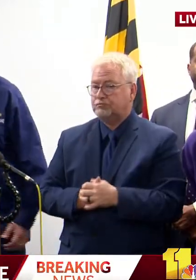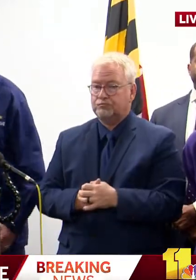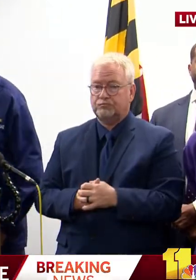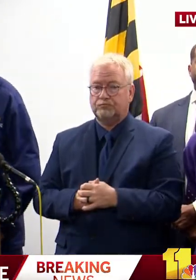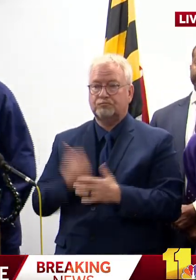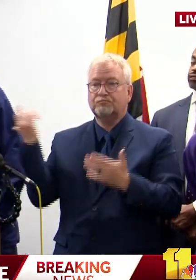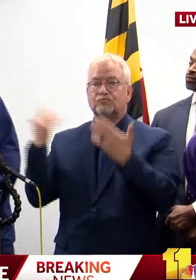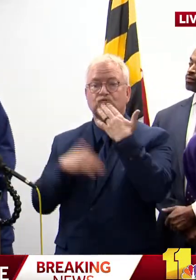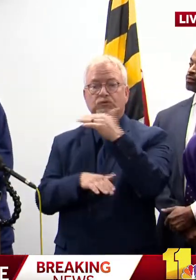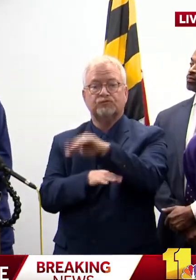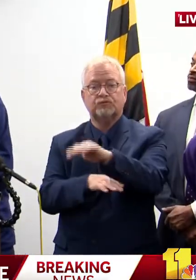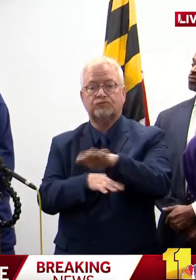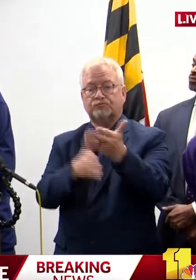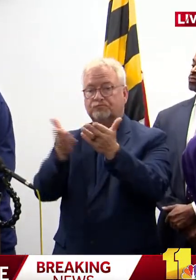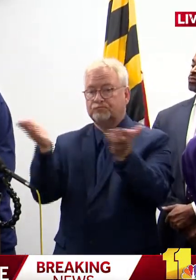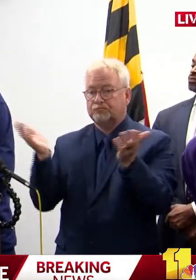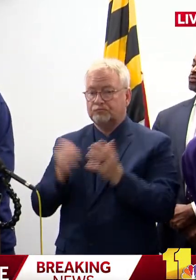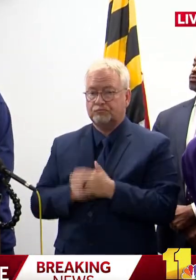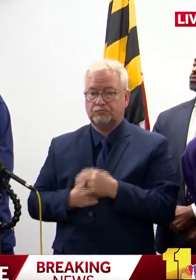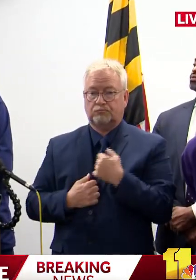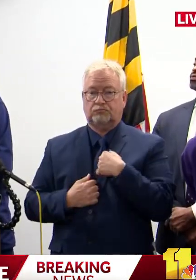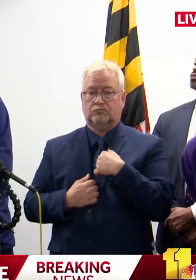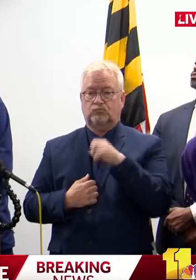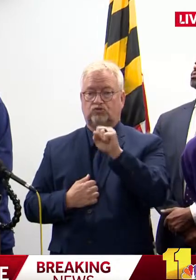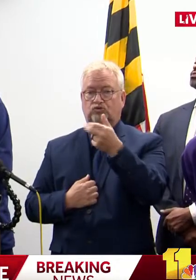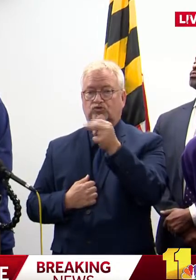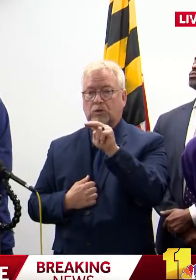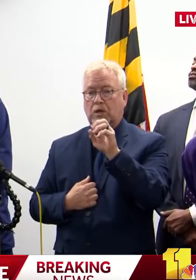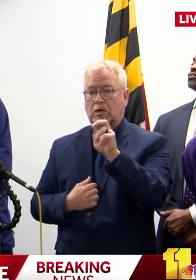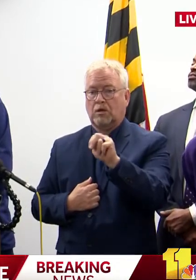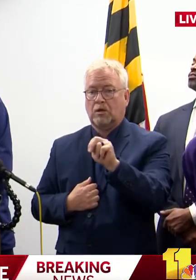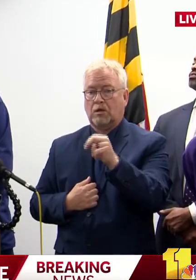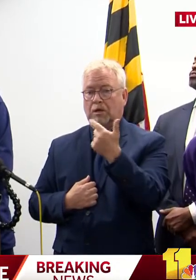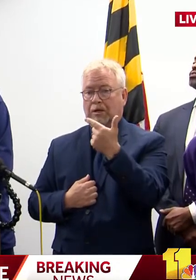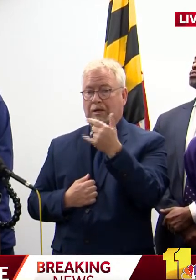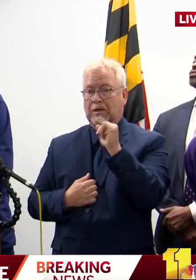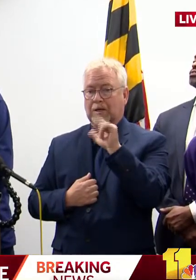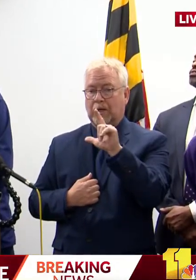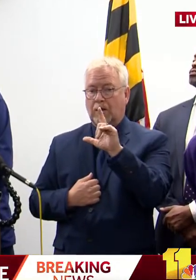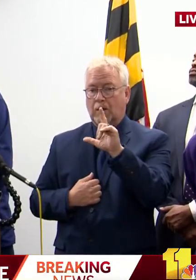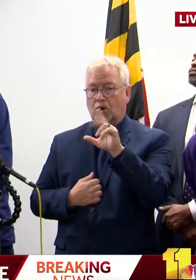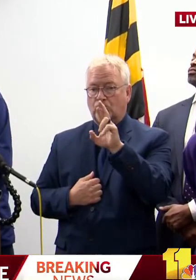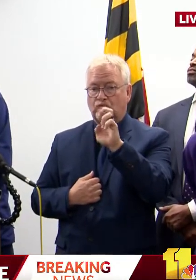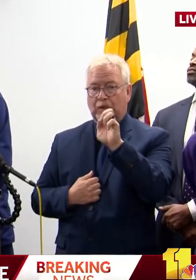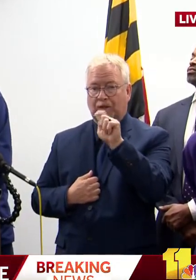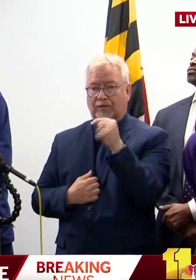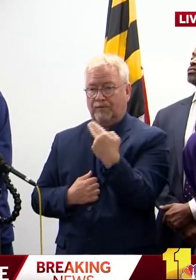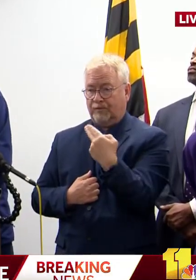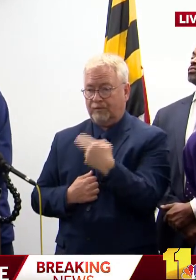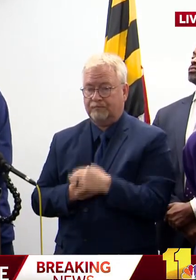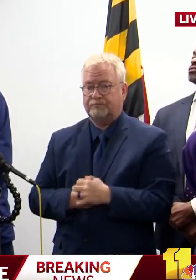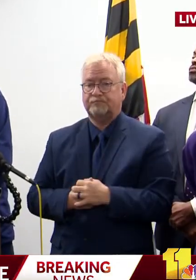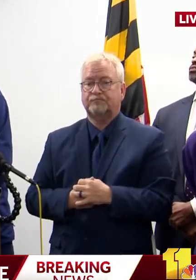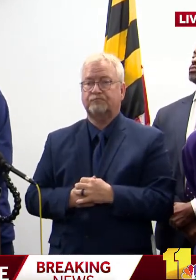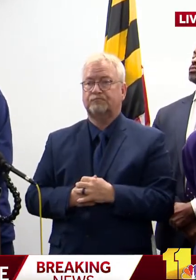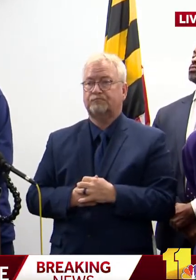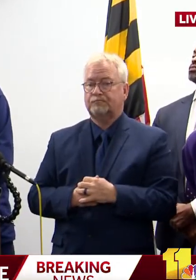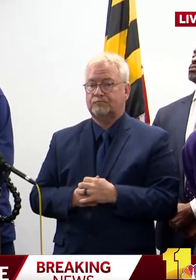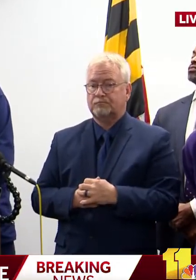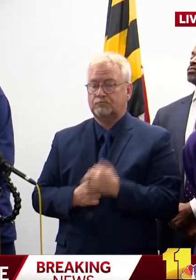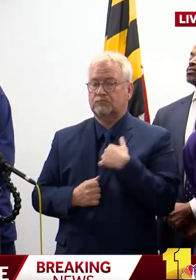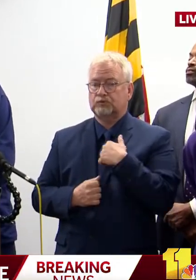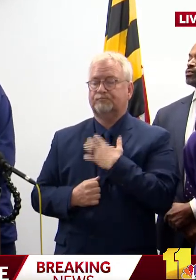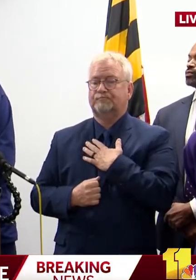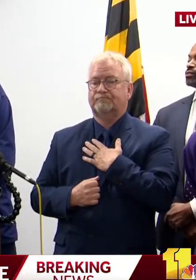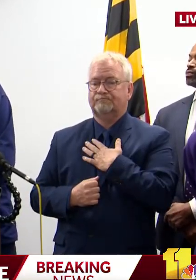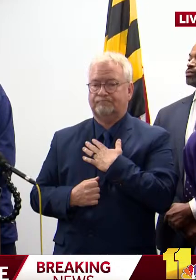Good evening. My name is Rear Admiral Shannon Gilreath. First, I want to say our deepest condolences go out to the and sympathy go